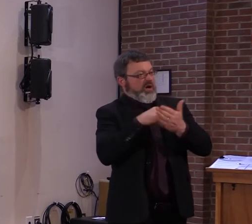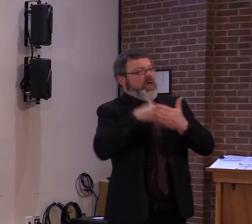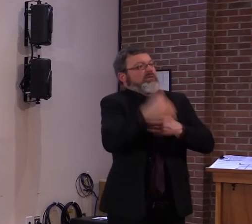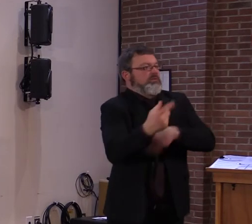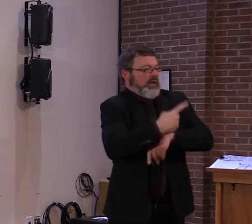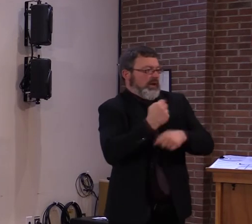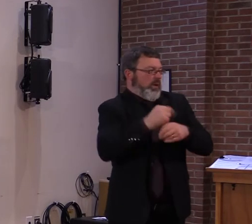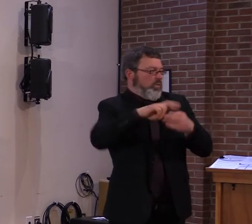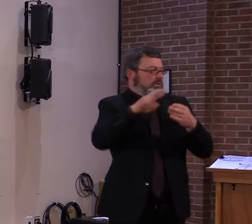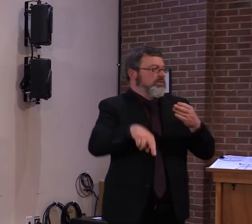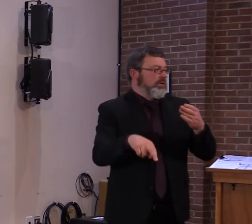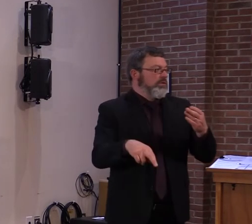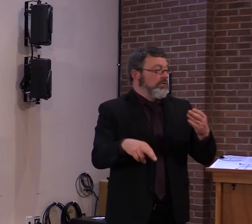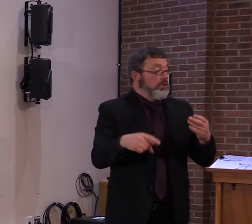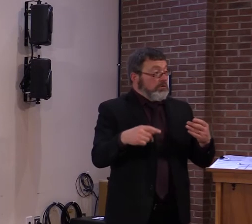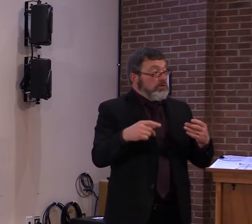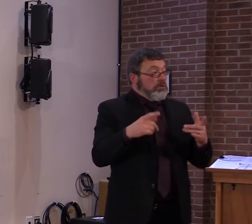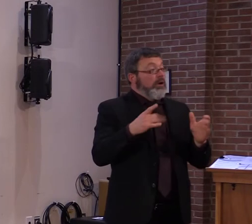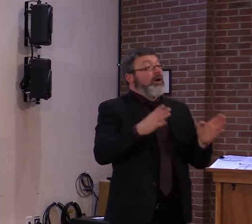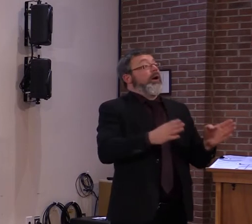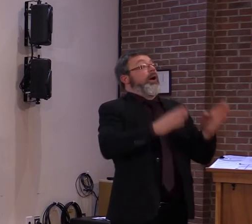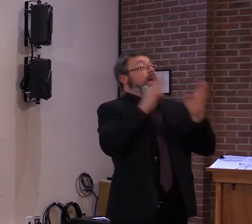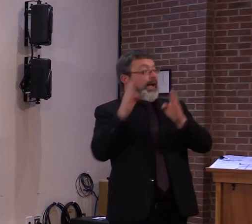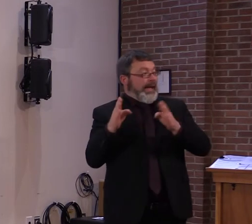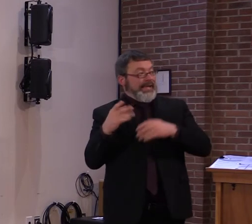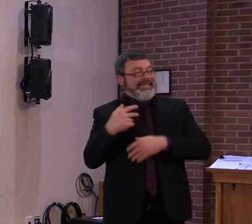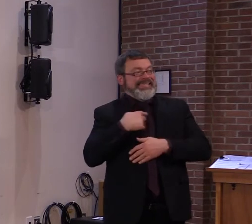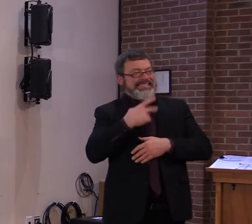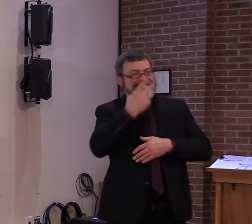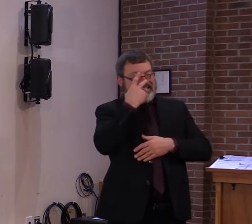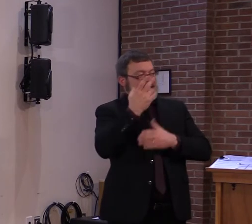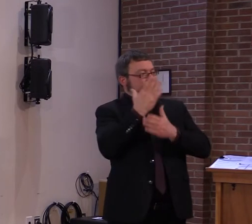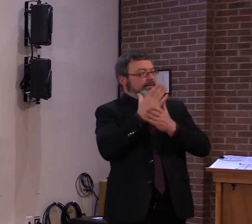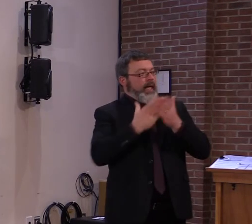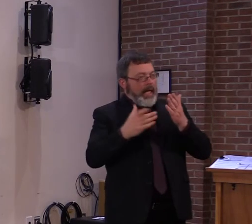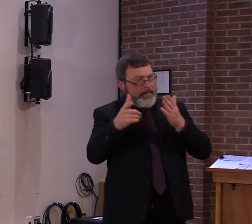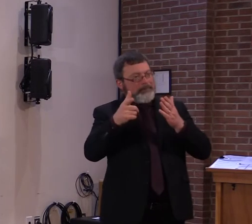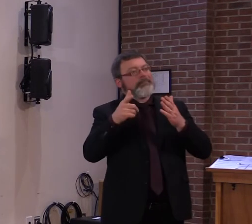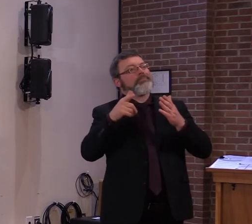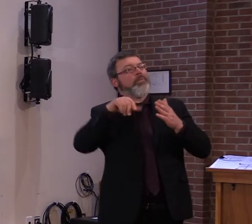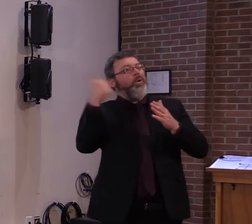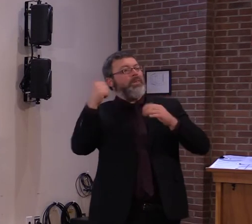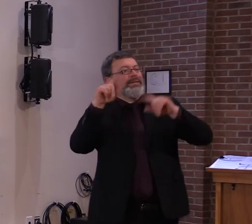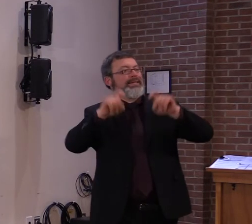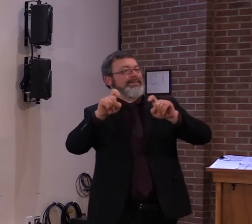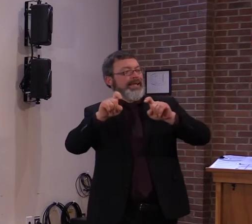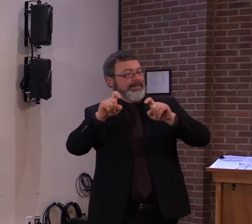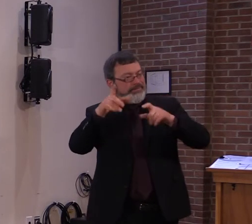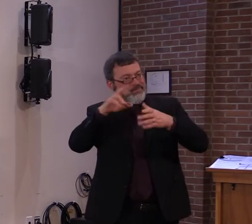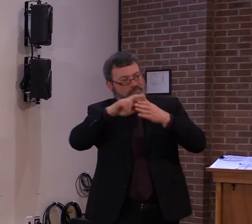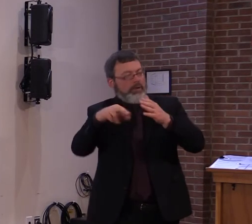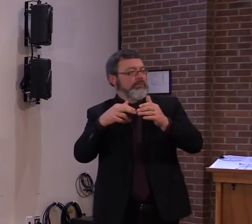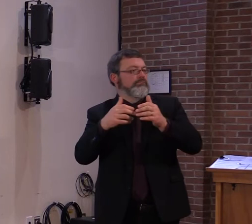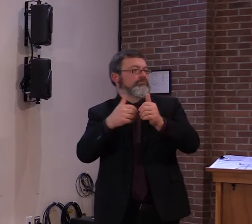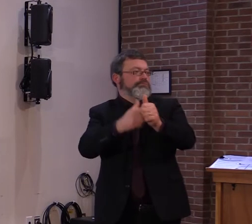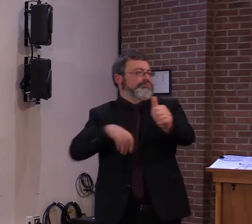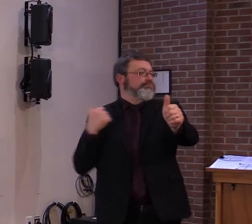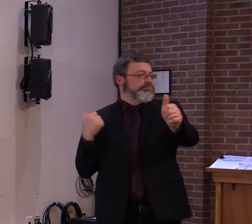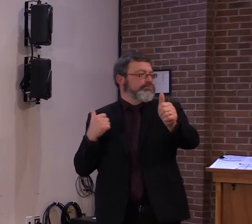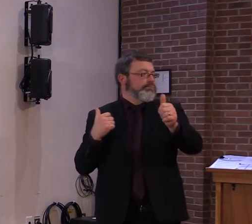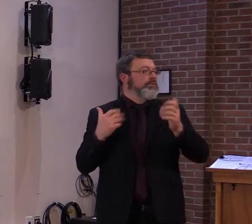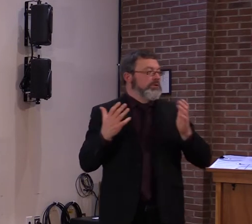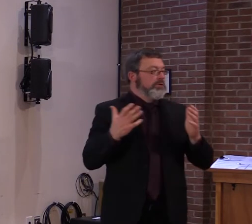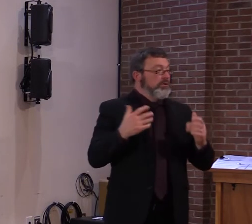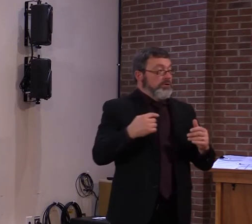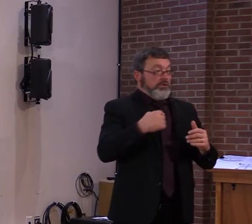the systems that there are some delays in national labs. We met with hospitals yesterday. We